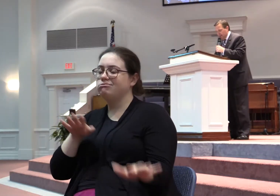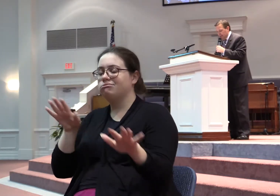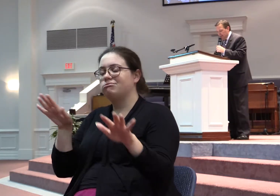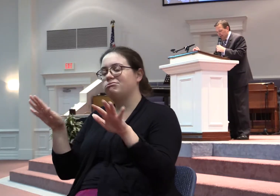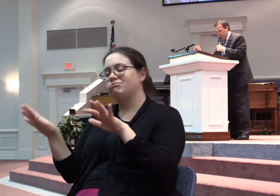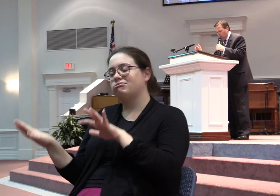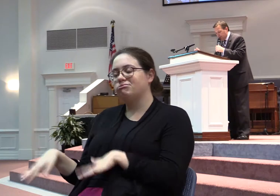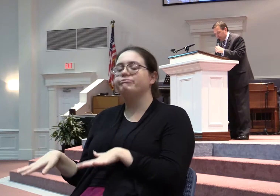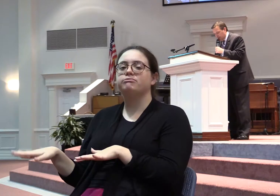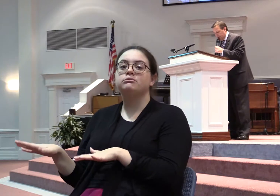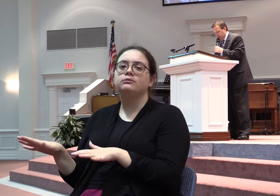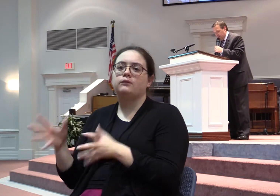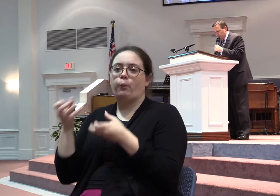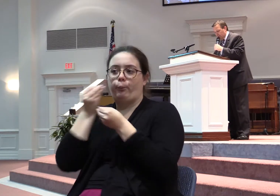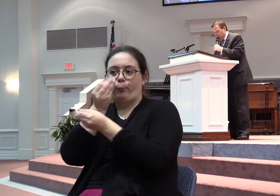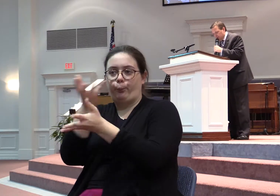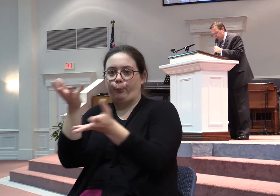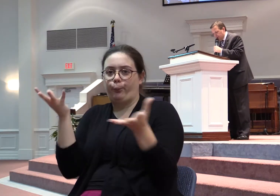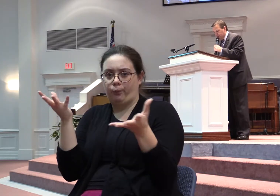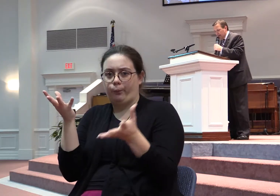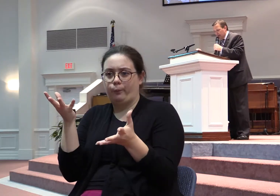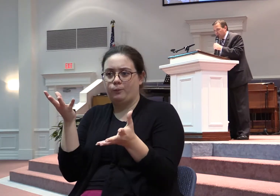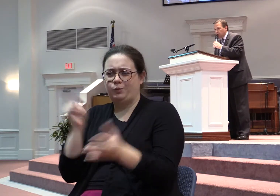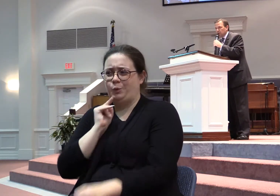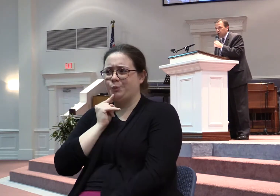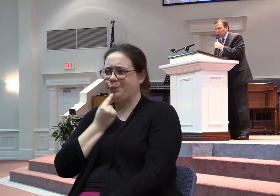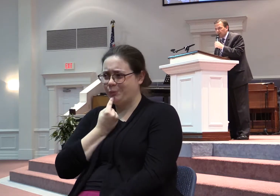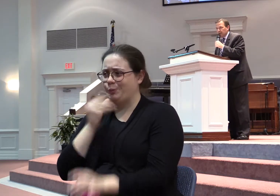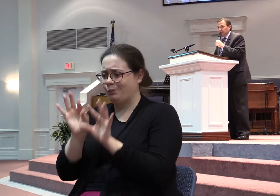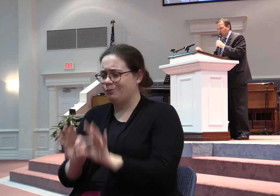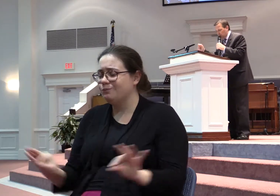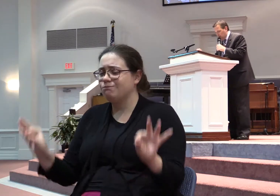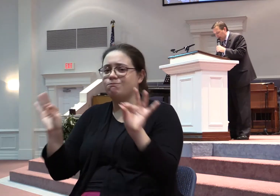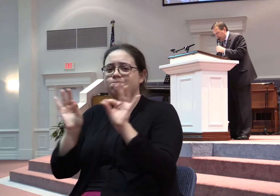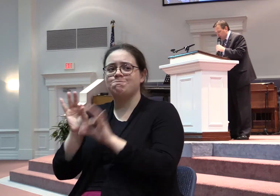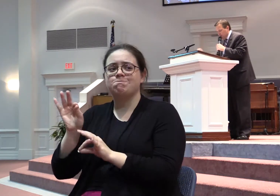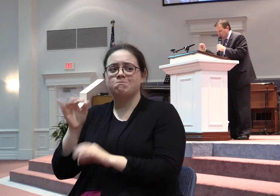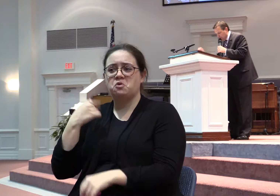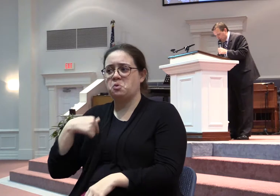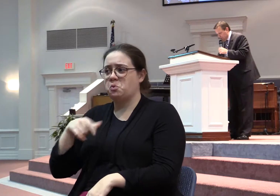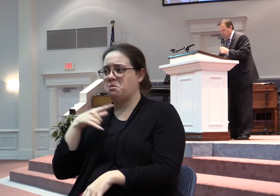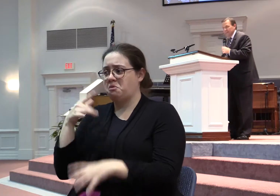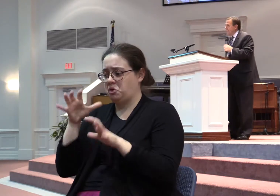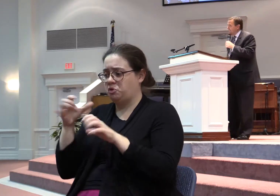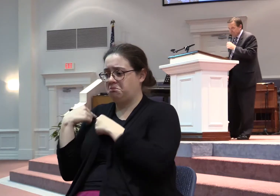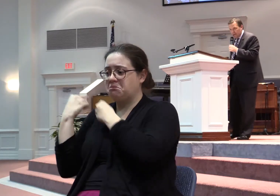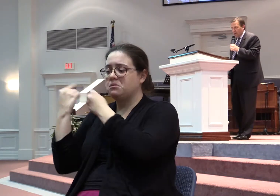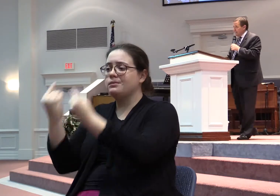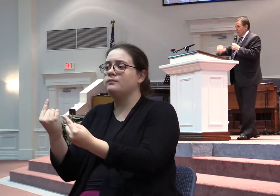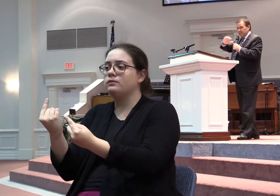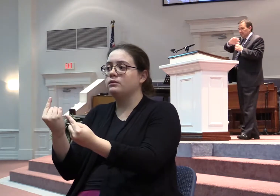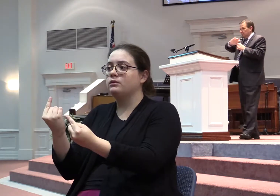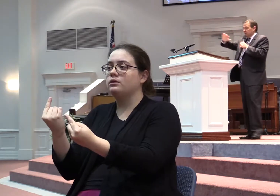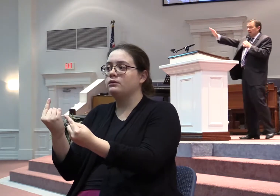in life. And I want to tell you today that the most serious and the most important thing that we will ever do is